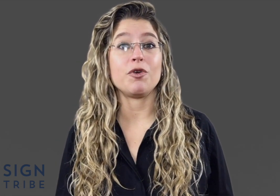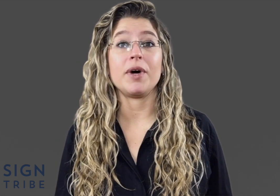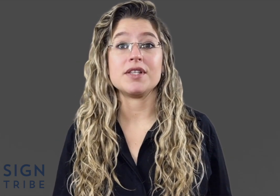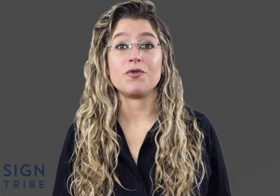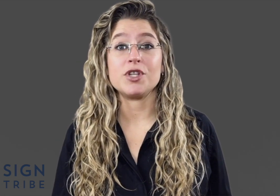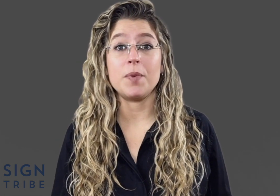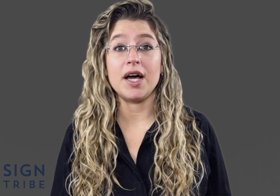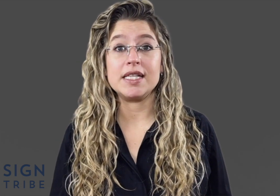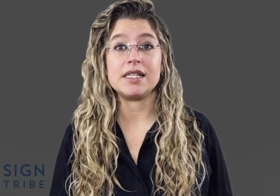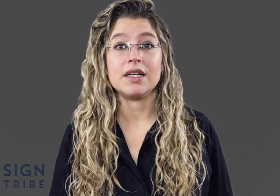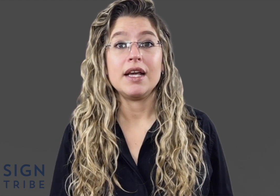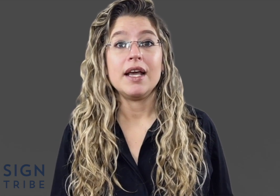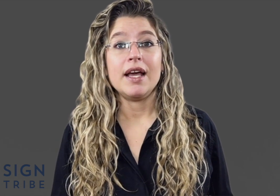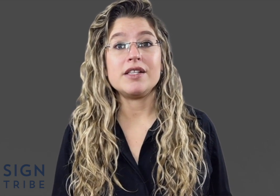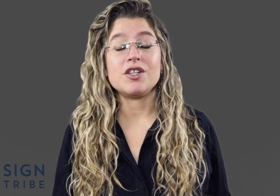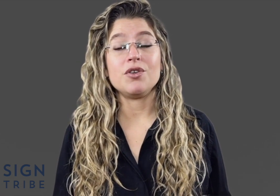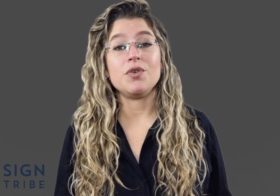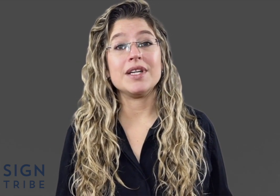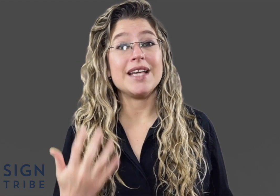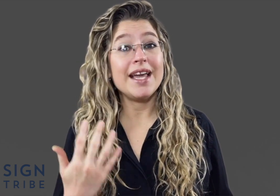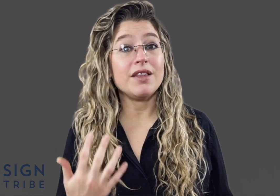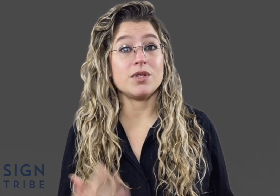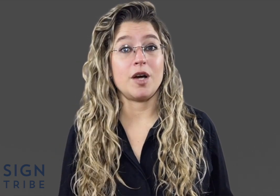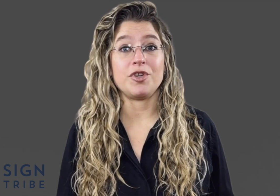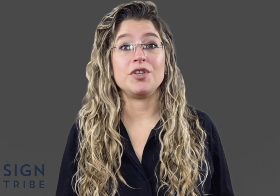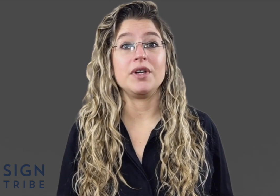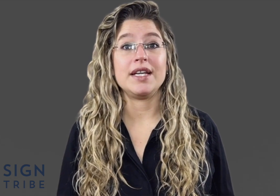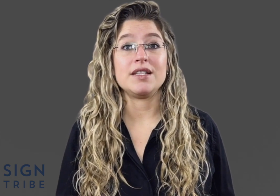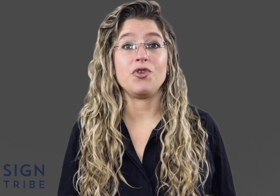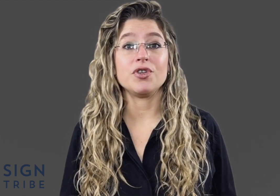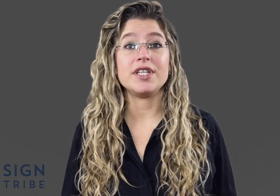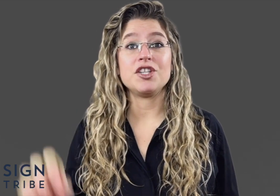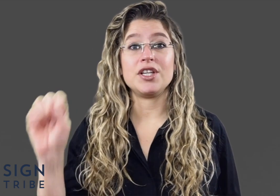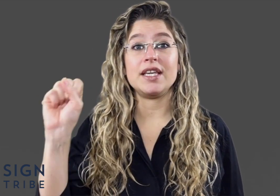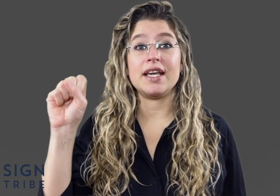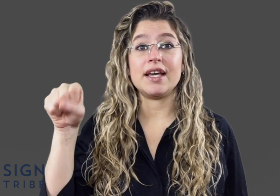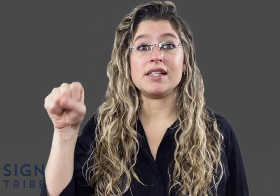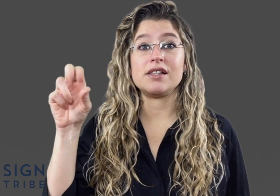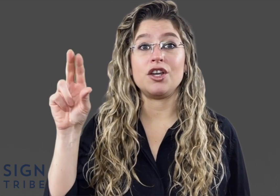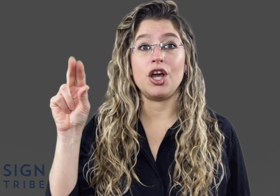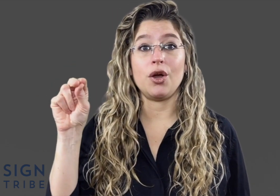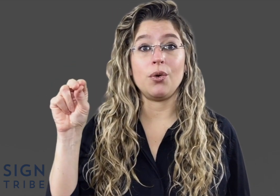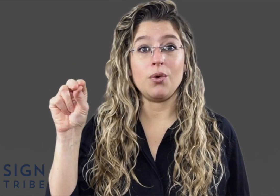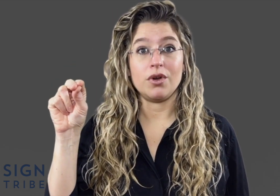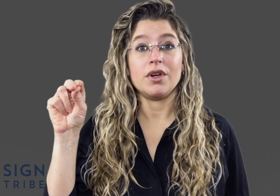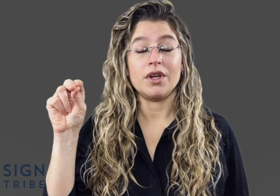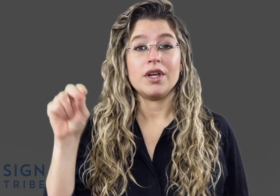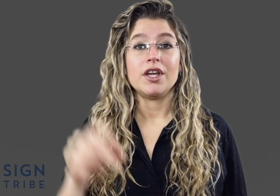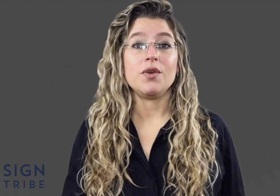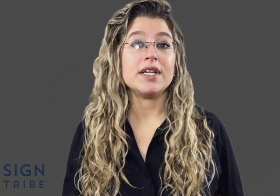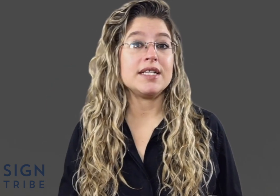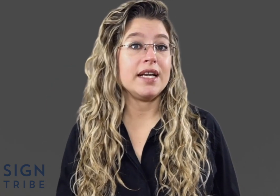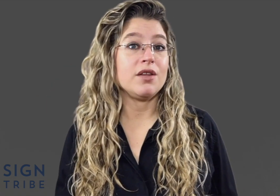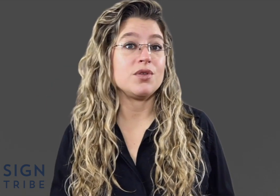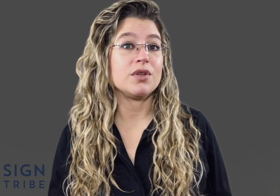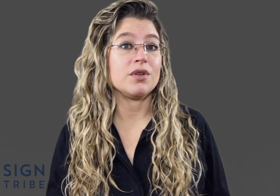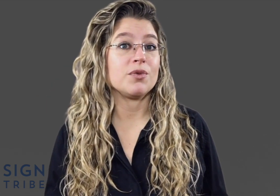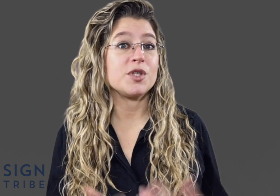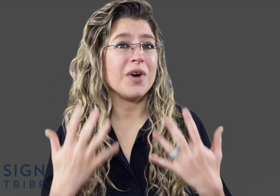positive response. And so you can take those opportunities if you're teaching yes, no. You can take those responses